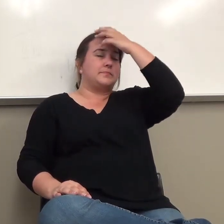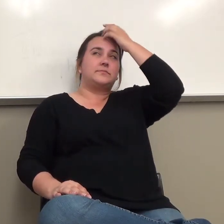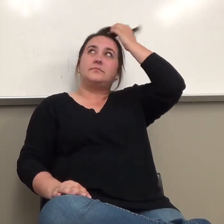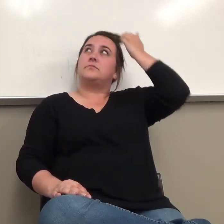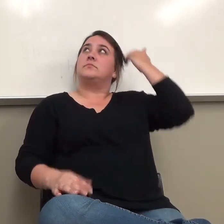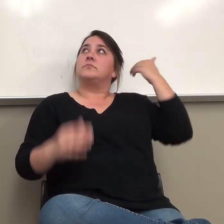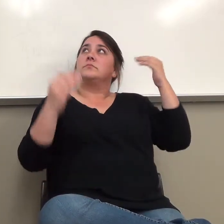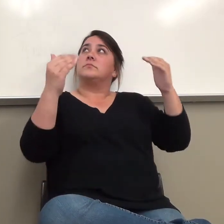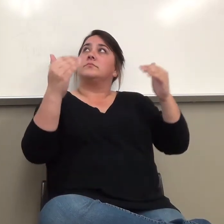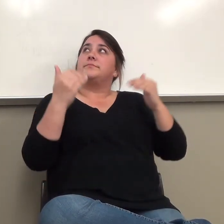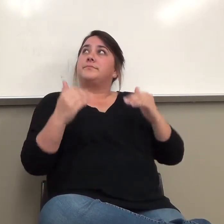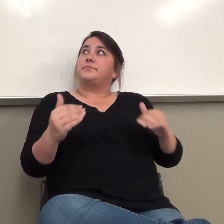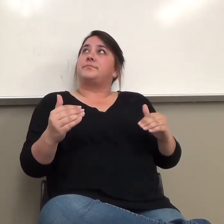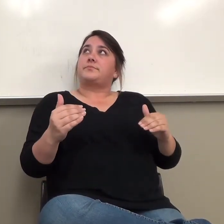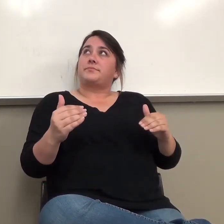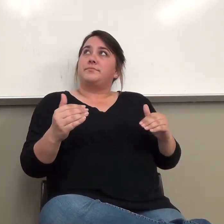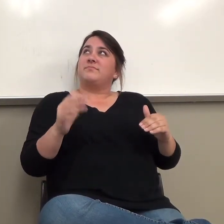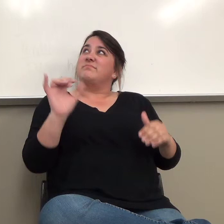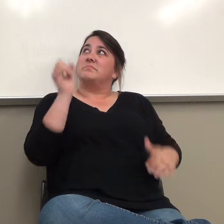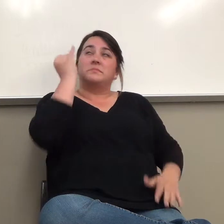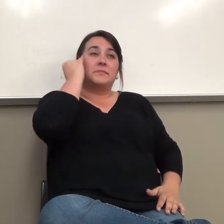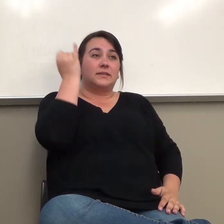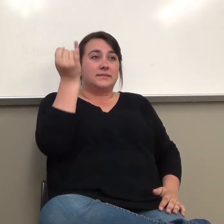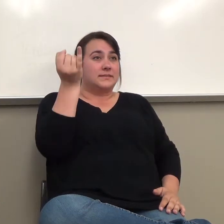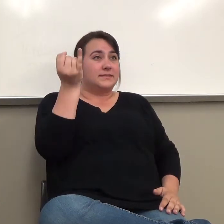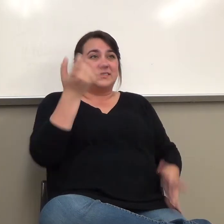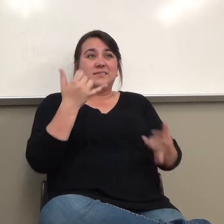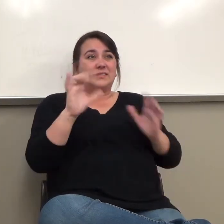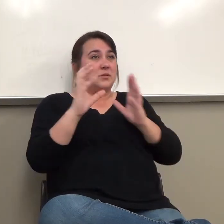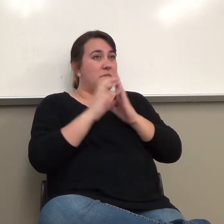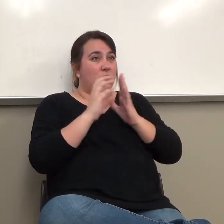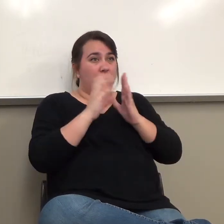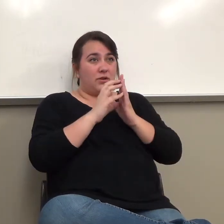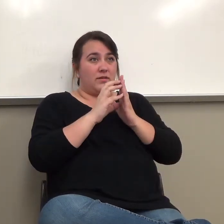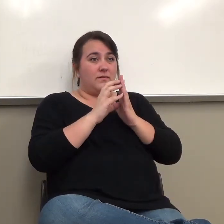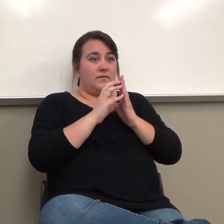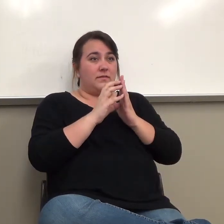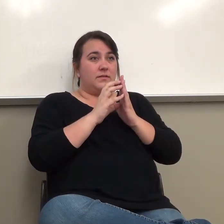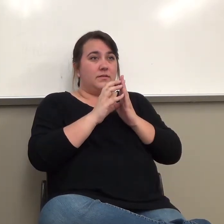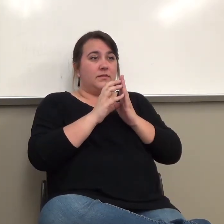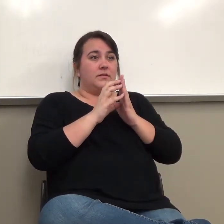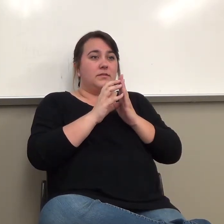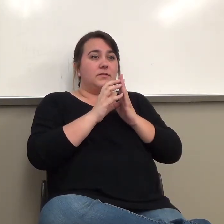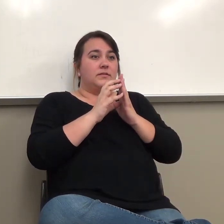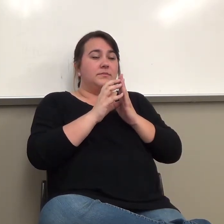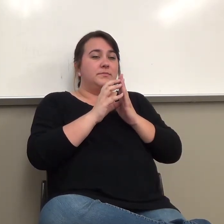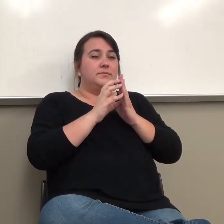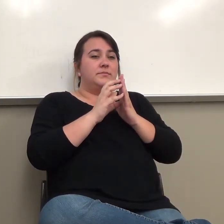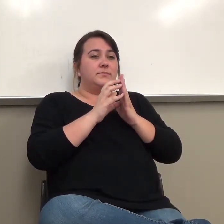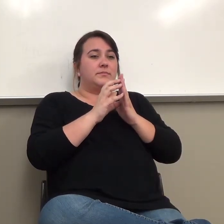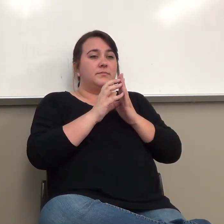one, same kind of thing. These are still paragraphs, but